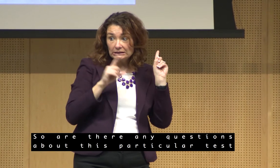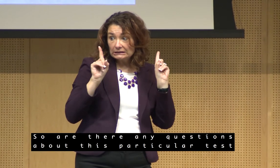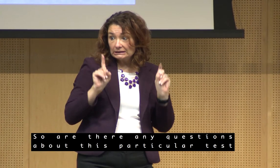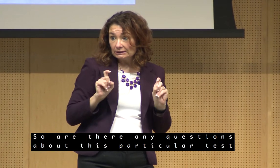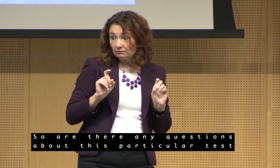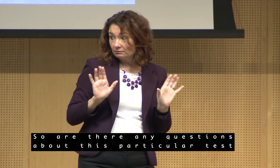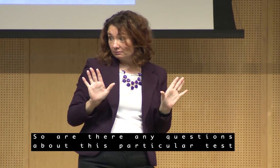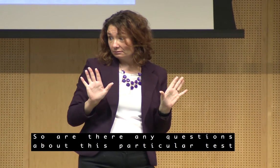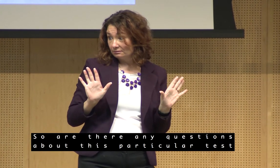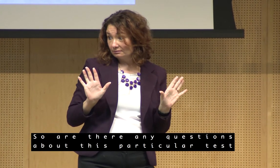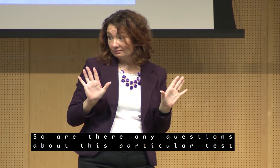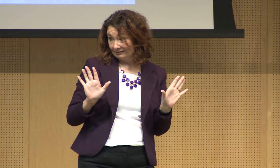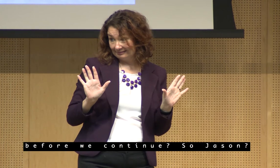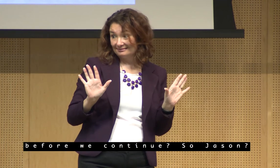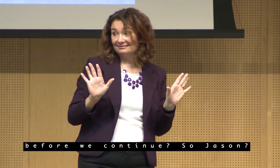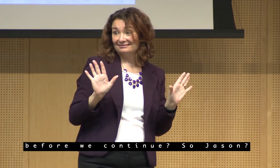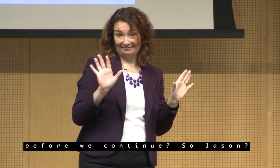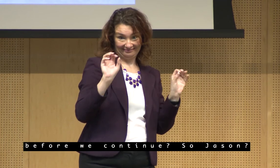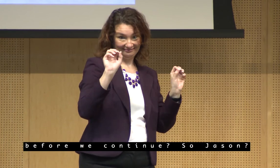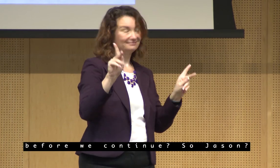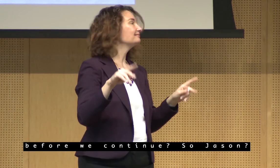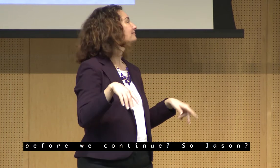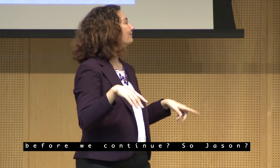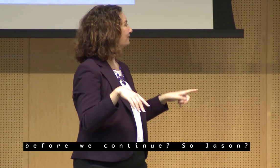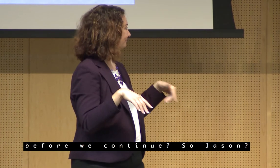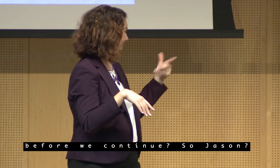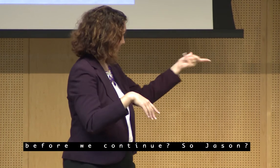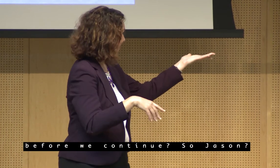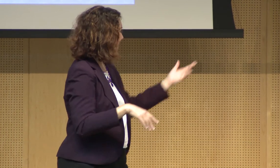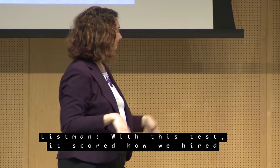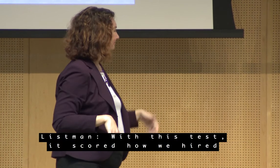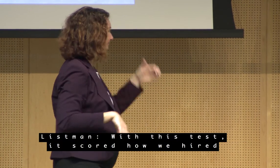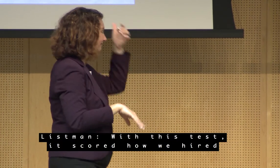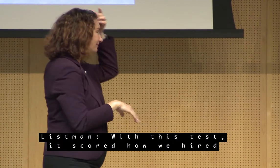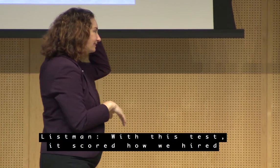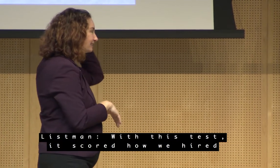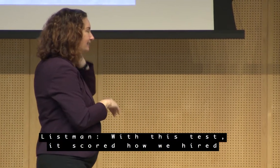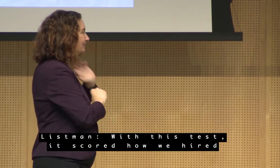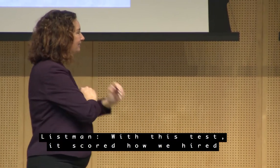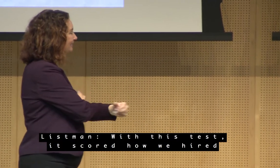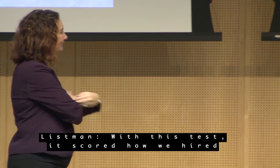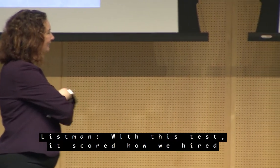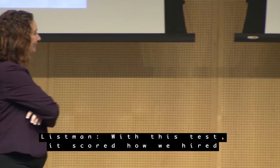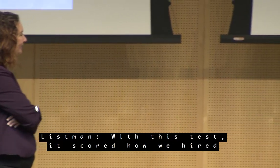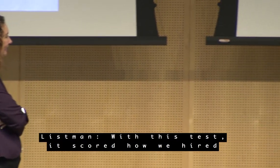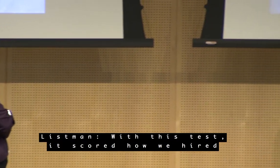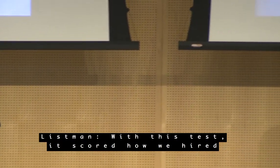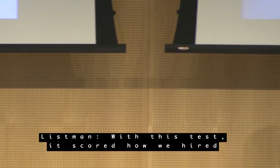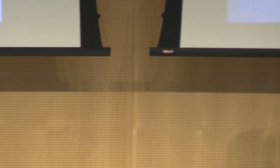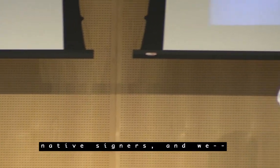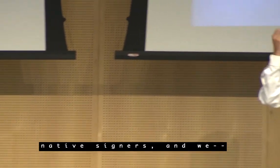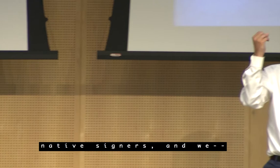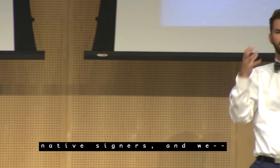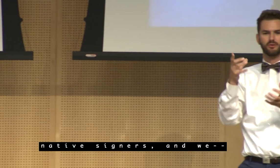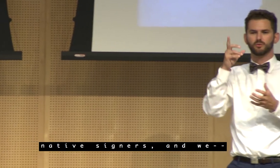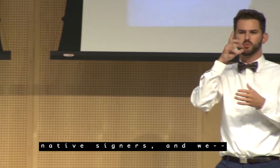are there any questions about this particular test before we continue? So Jason, with this test, it scored how we hired native